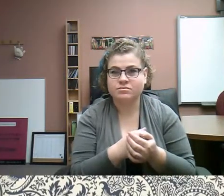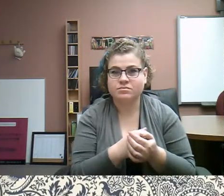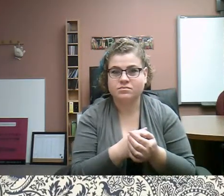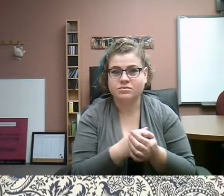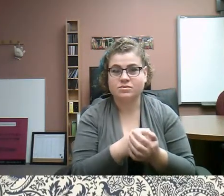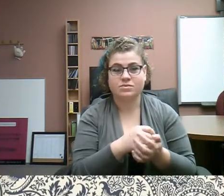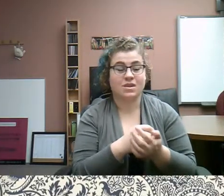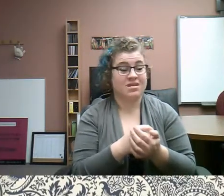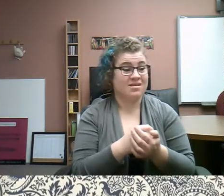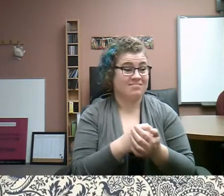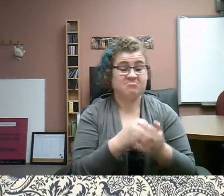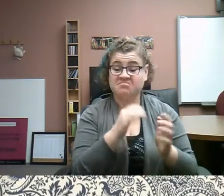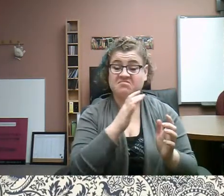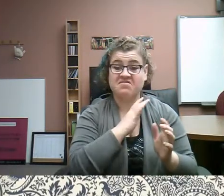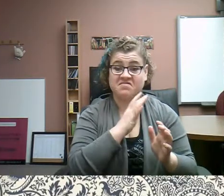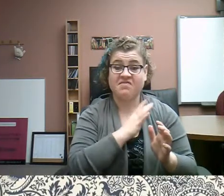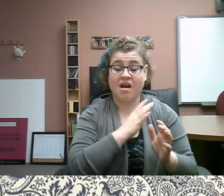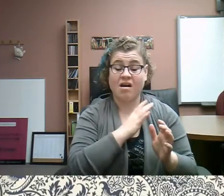plane.